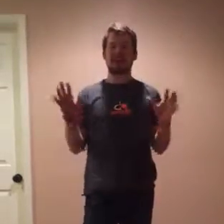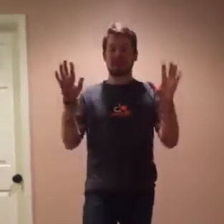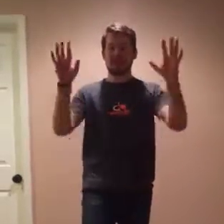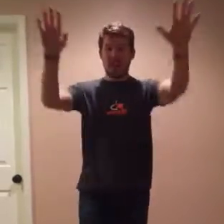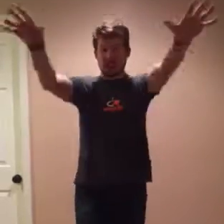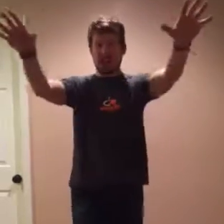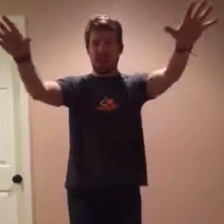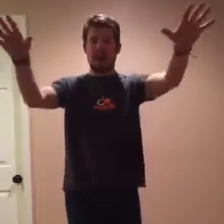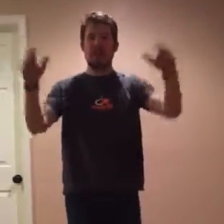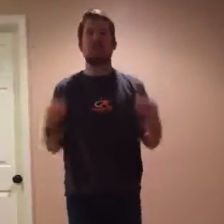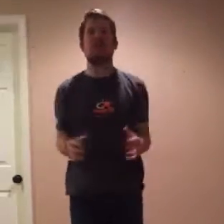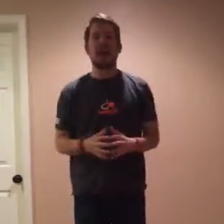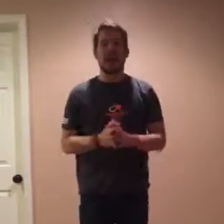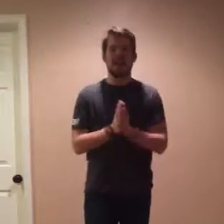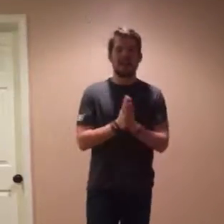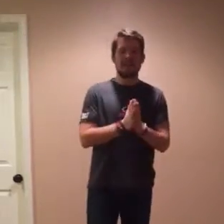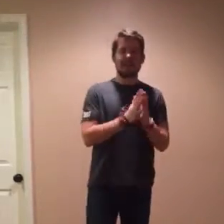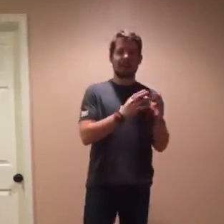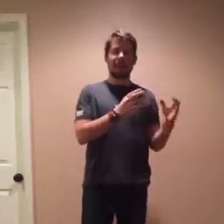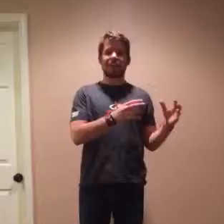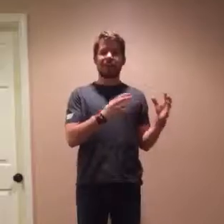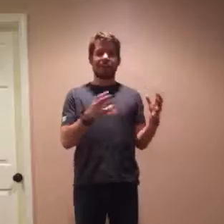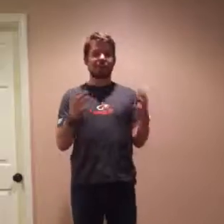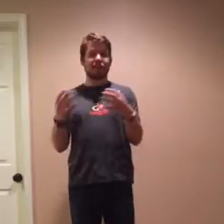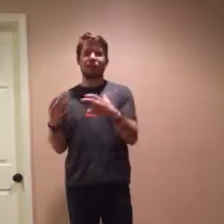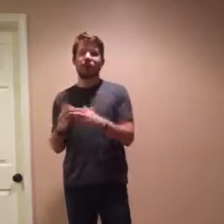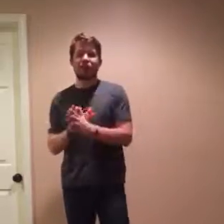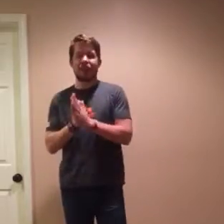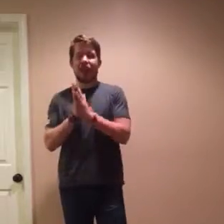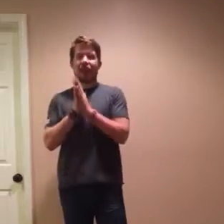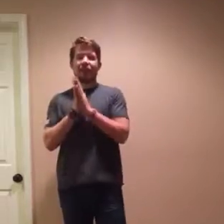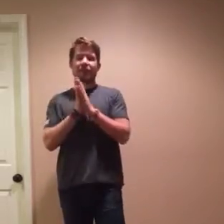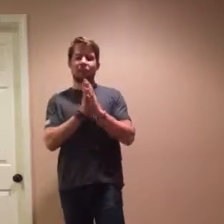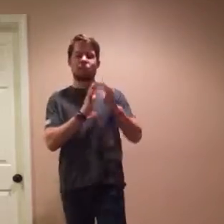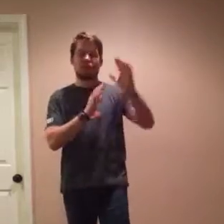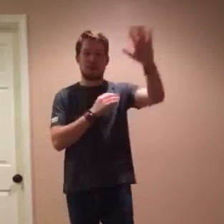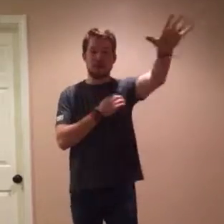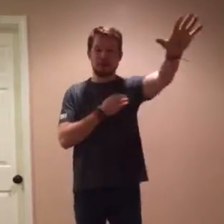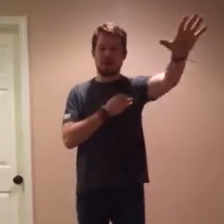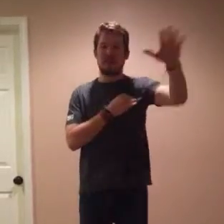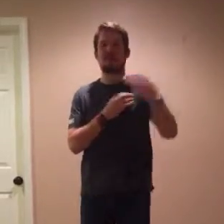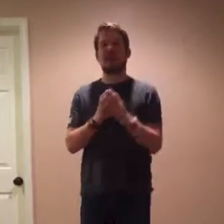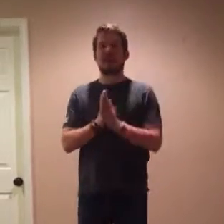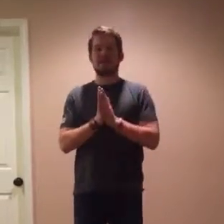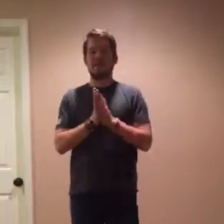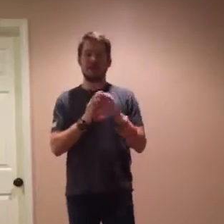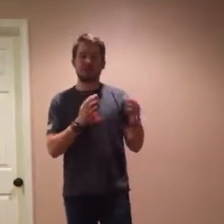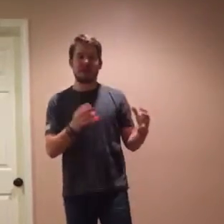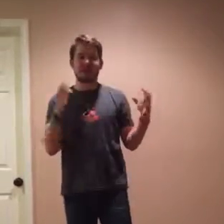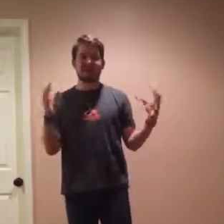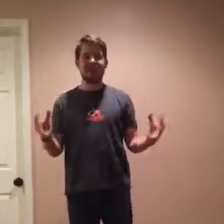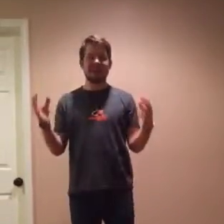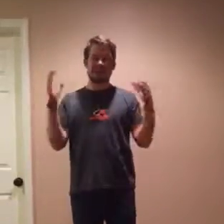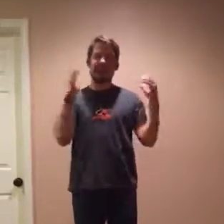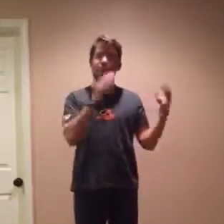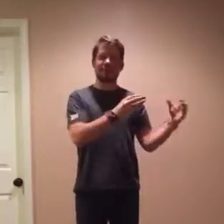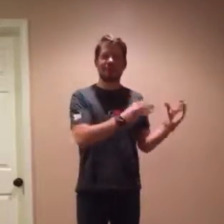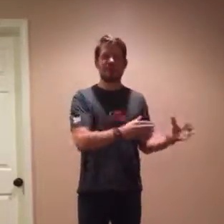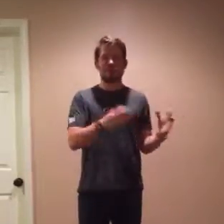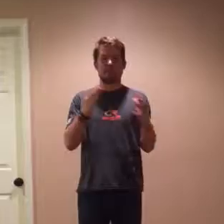actually share the gospel. And like I said, there's nothing better than I like to do to push students. So I enjoy seeing that potential